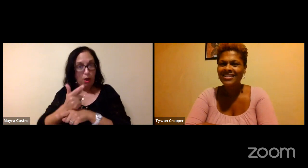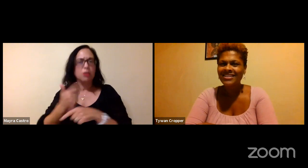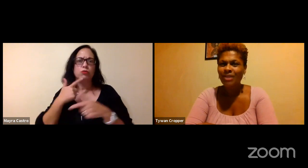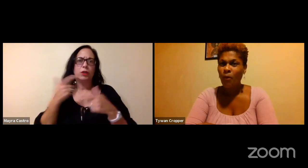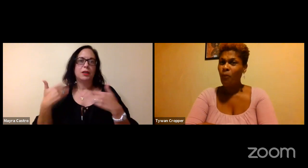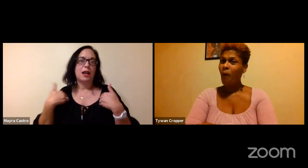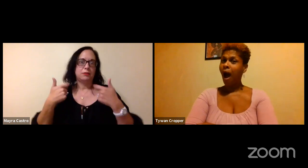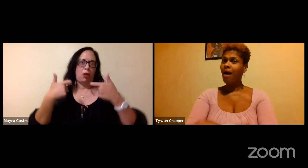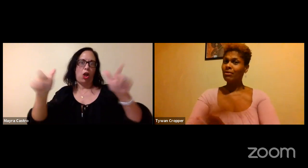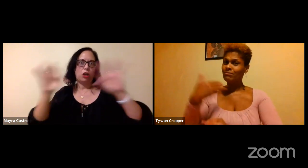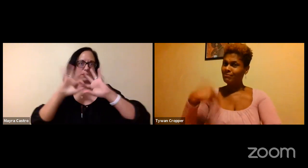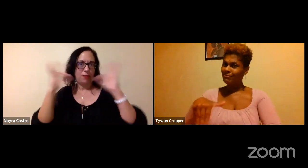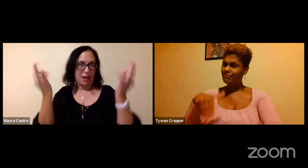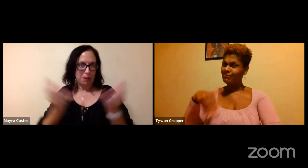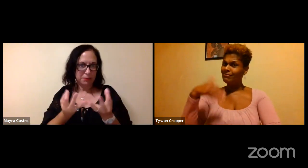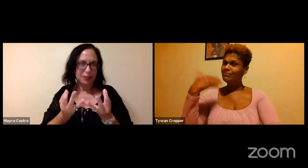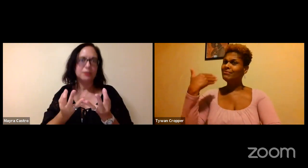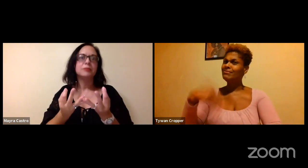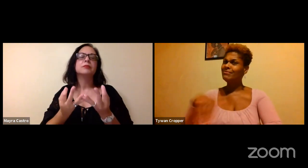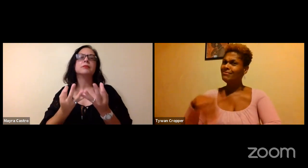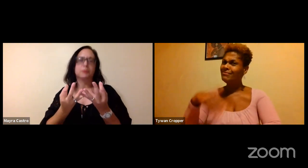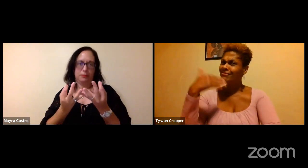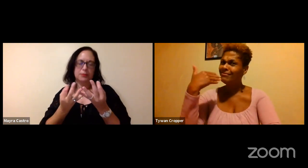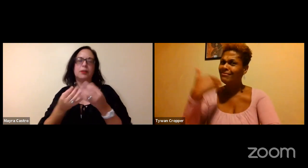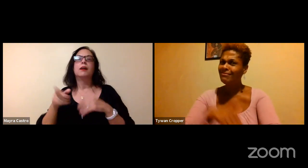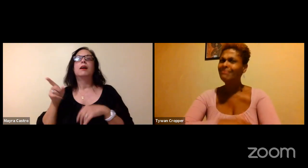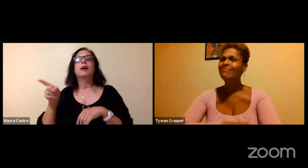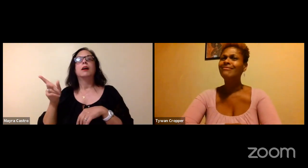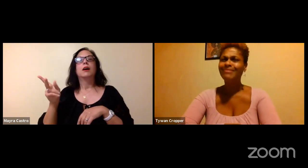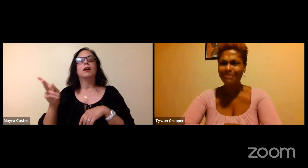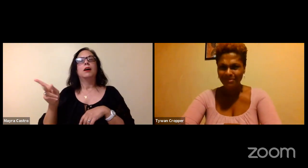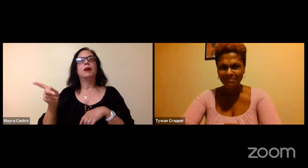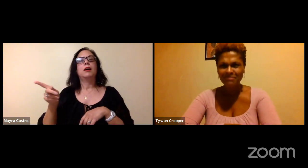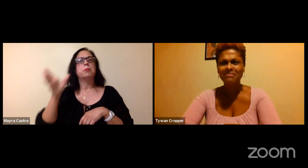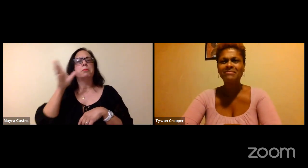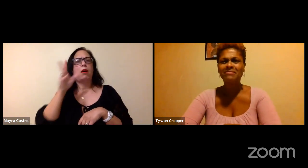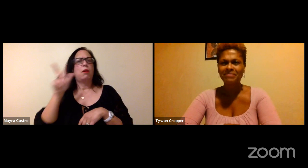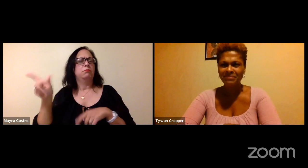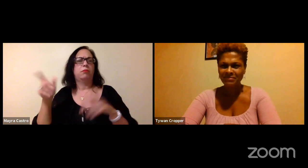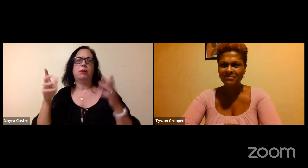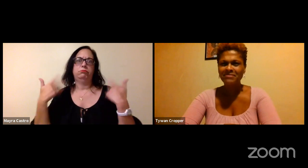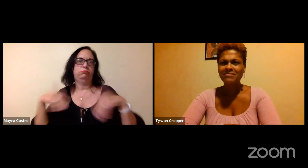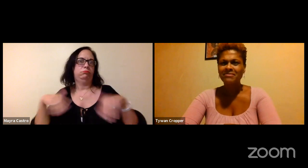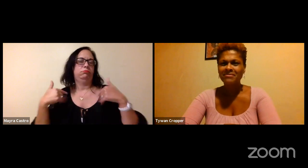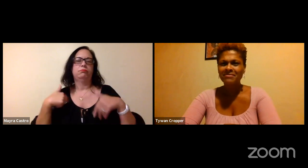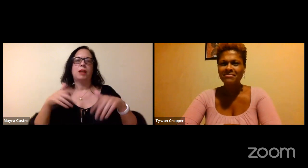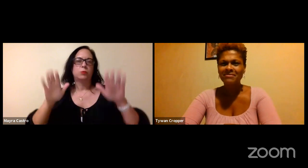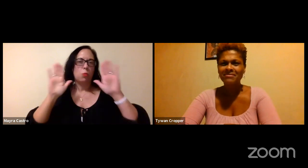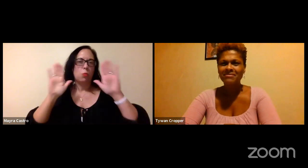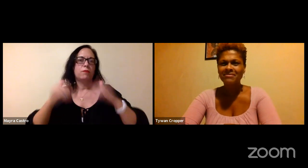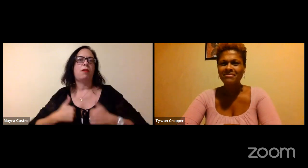Mom has 6 sisters and brothers, a very large family. Wow.